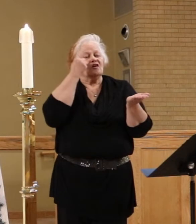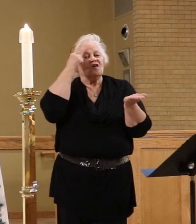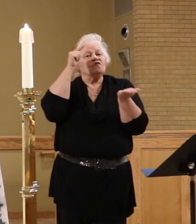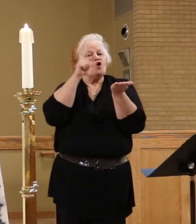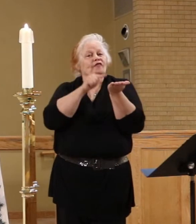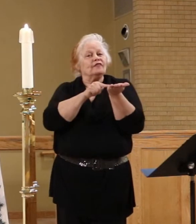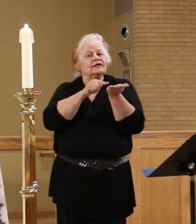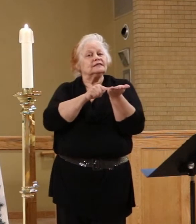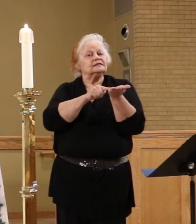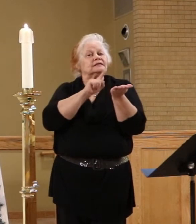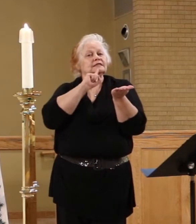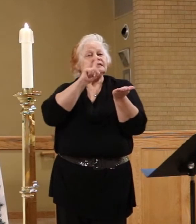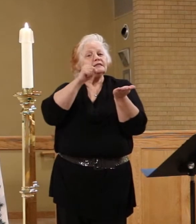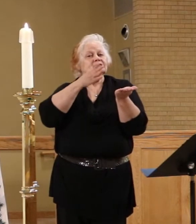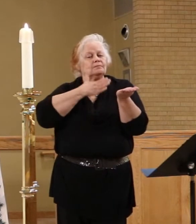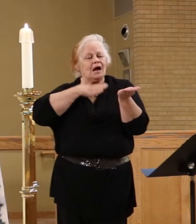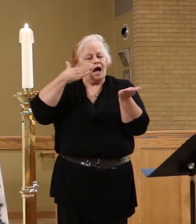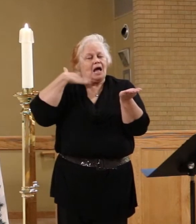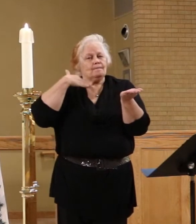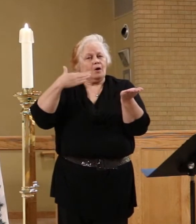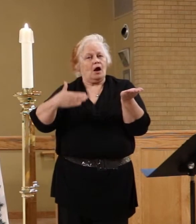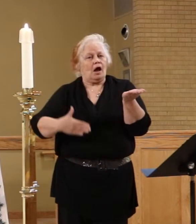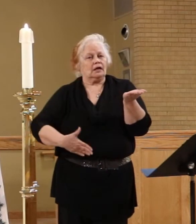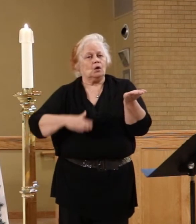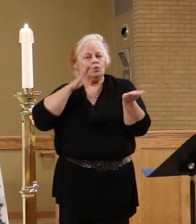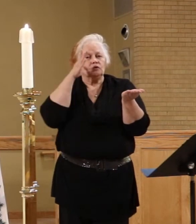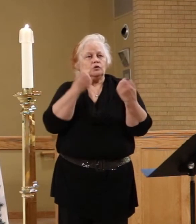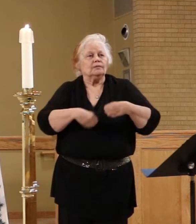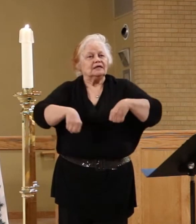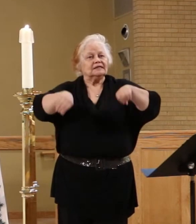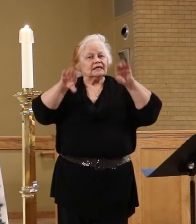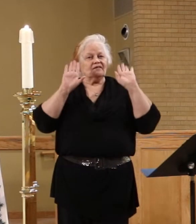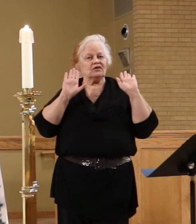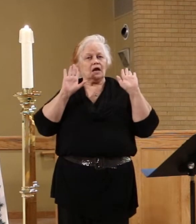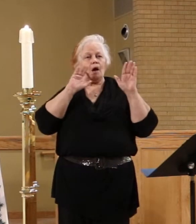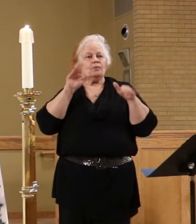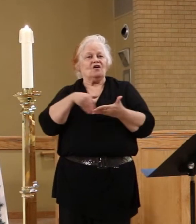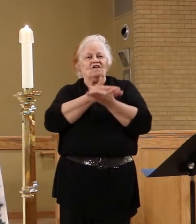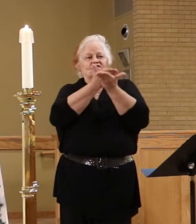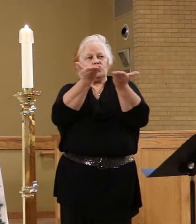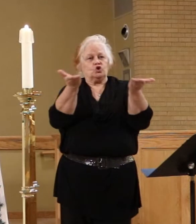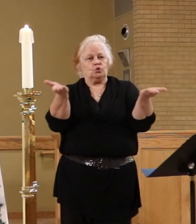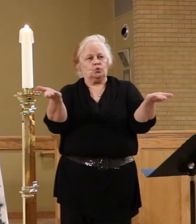for this is my body, which will be given up for you."